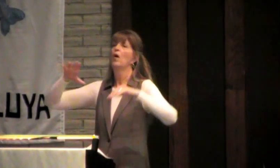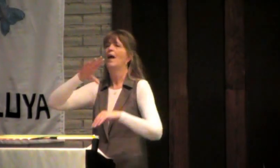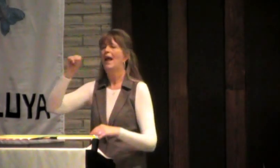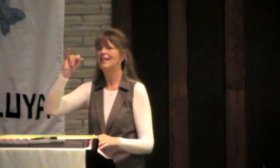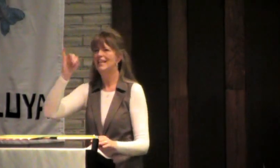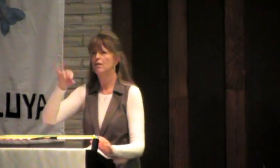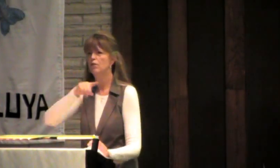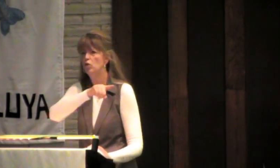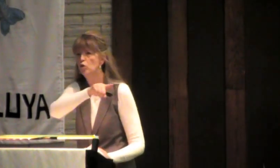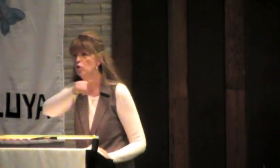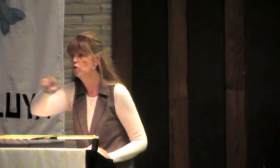We don't know. And